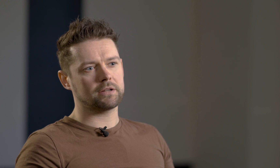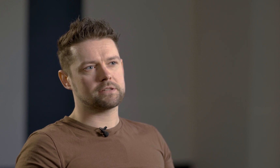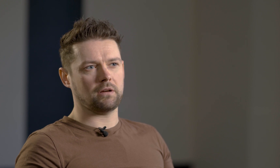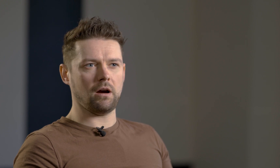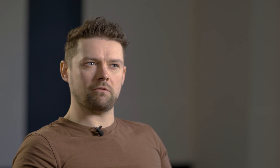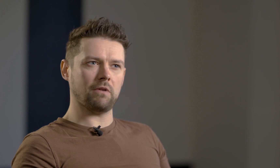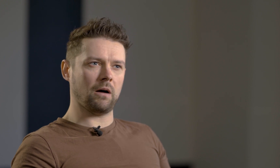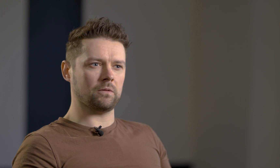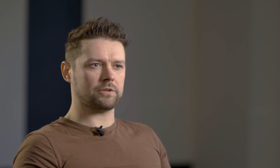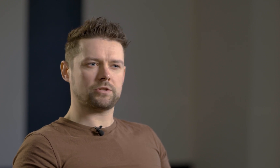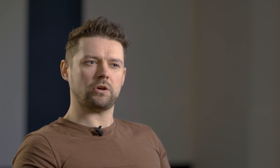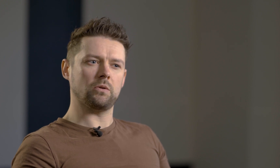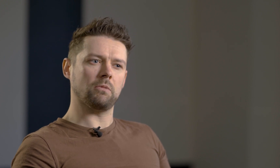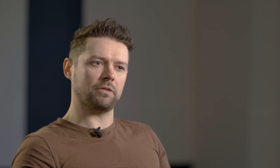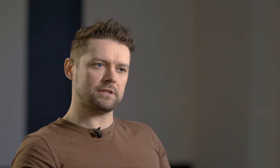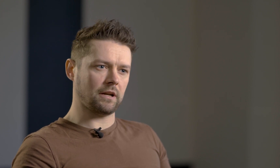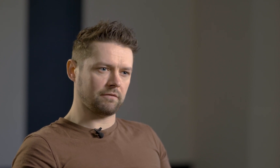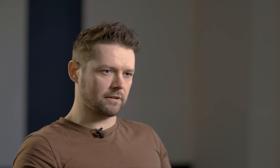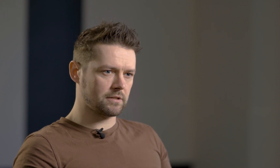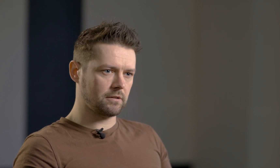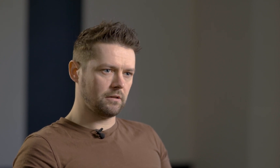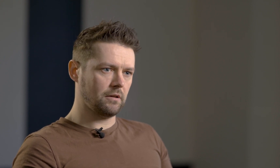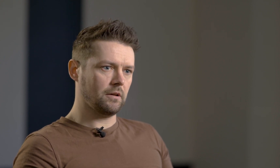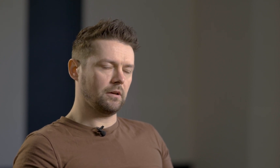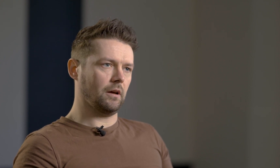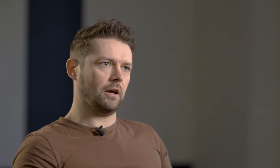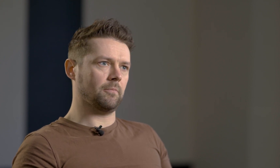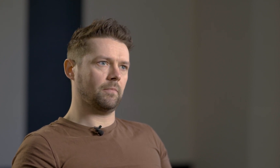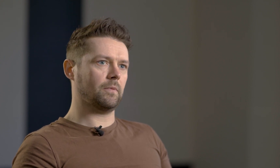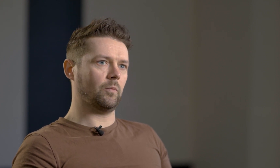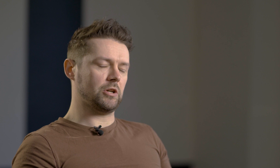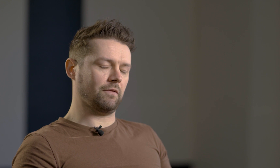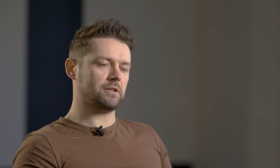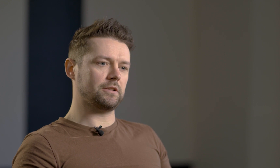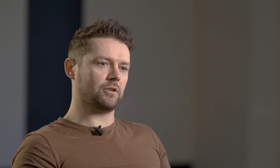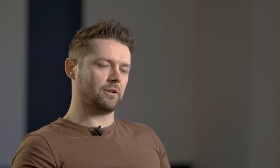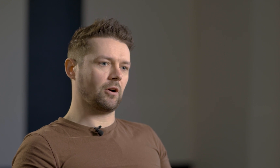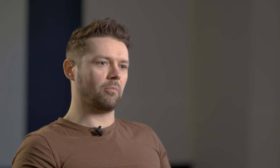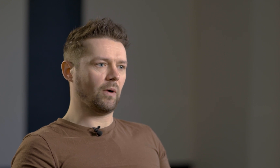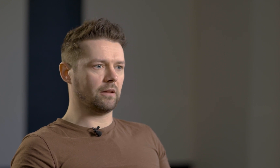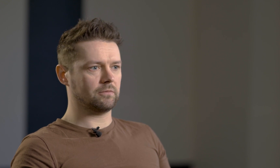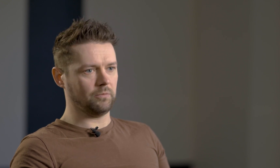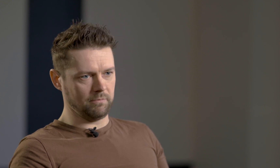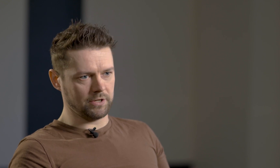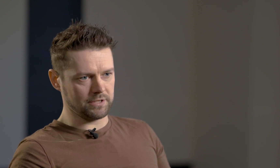booked around 2 months in advance, which obviously doesn't cope well with